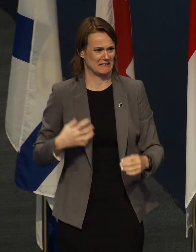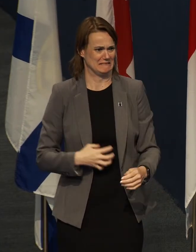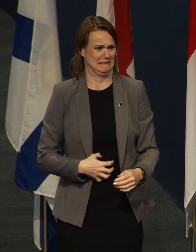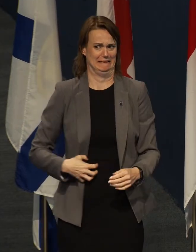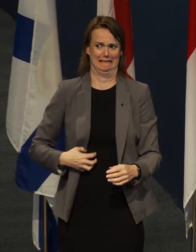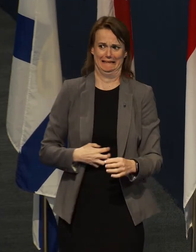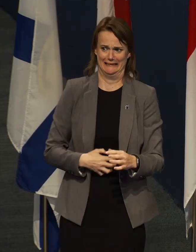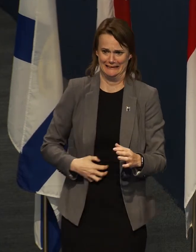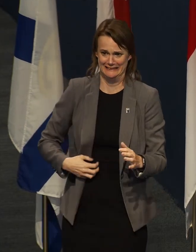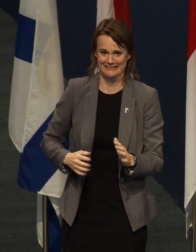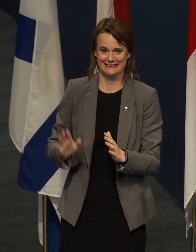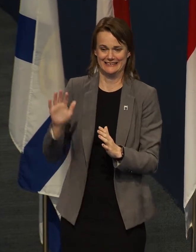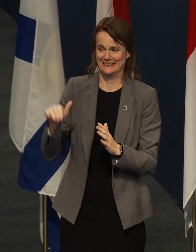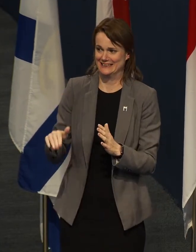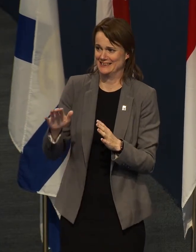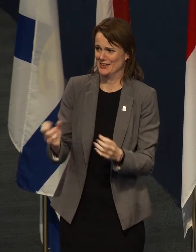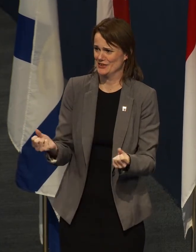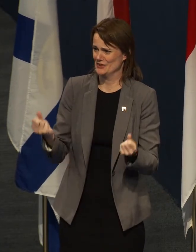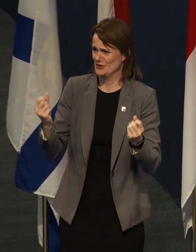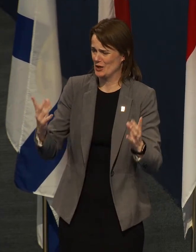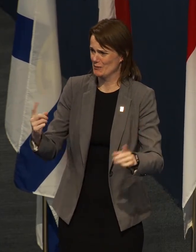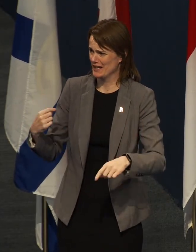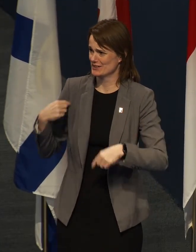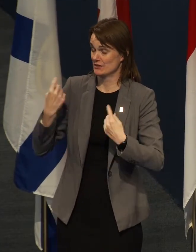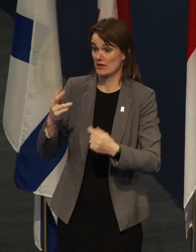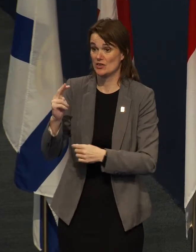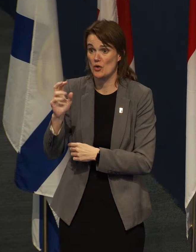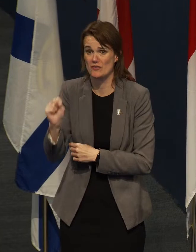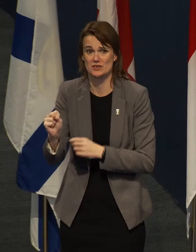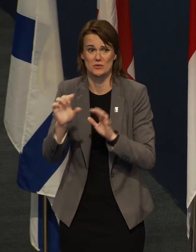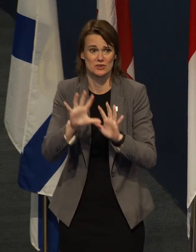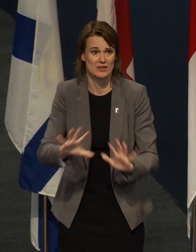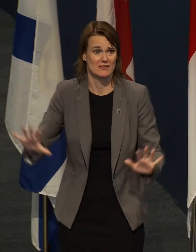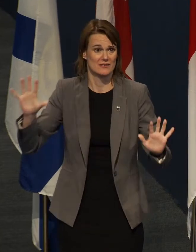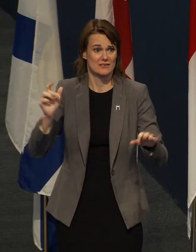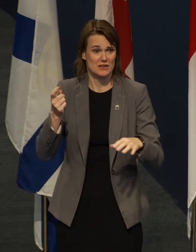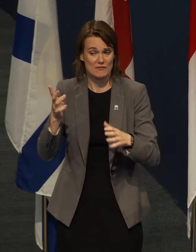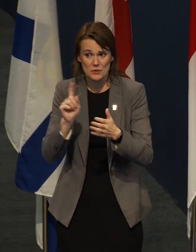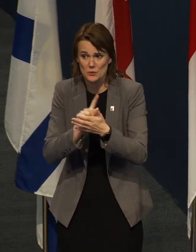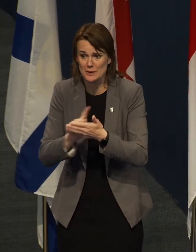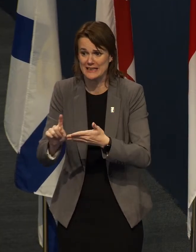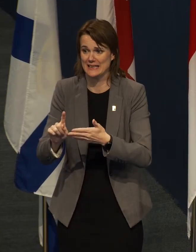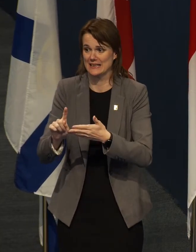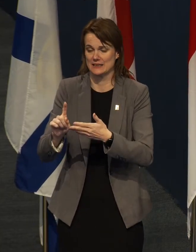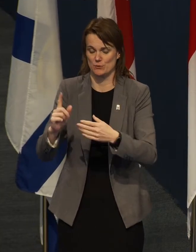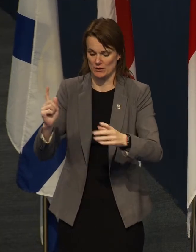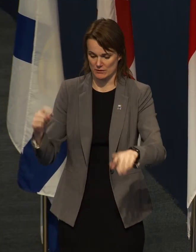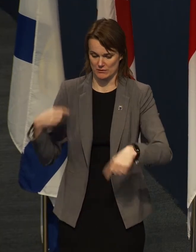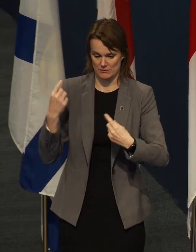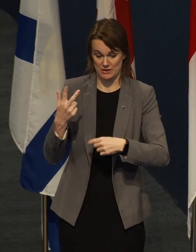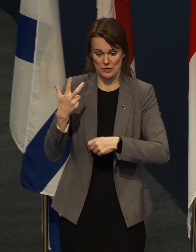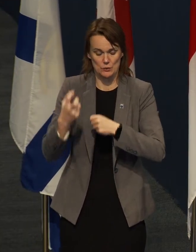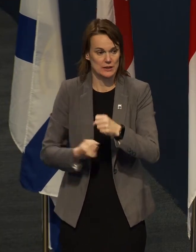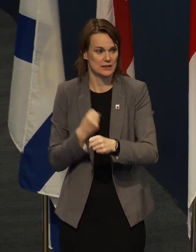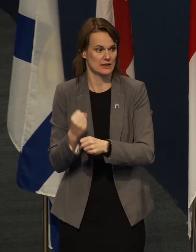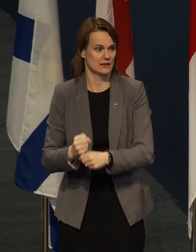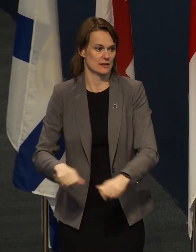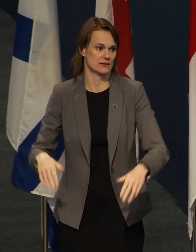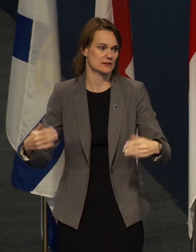woozy after what we've experienced as a province, not only in the past couple of weeks, but quite frankly, in the past 3